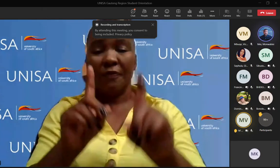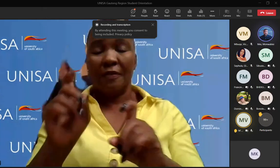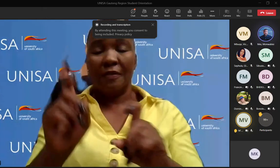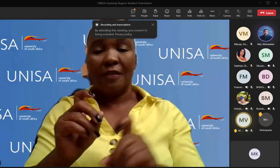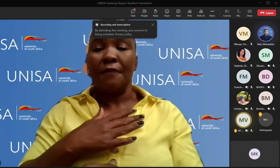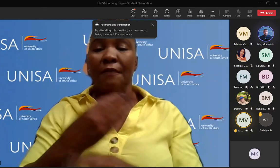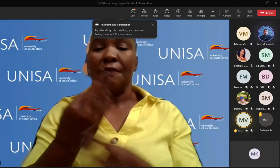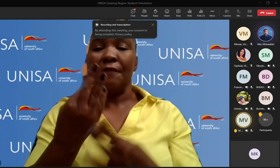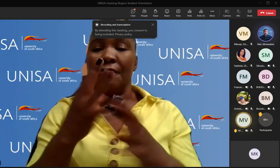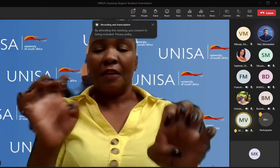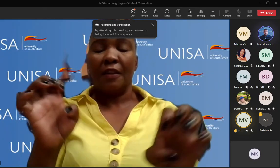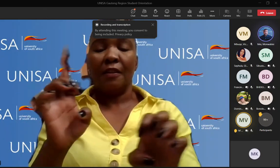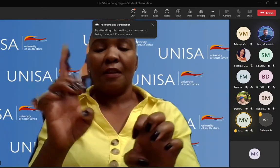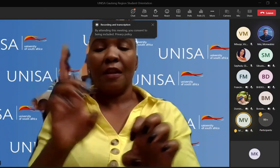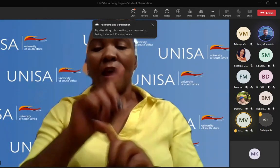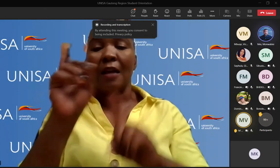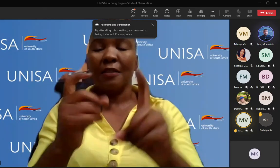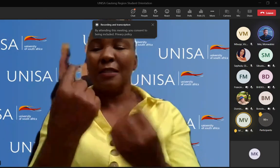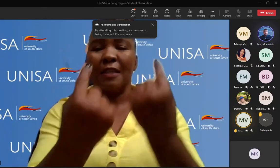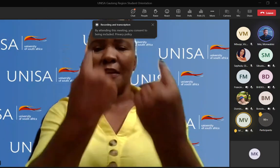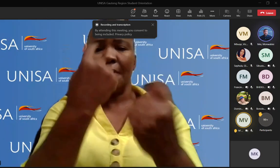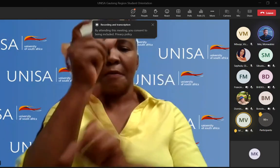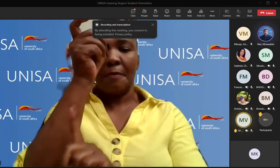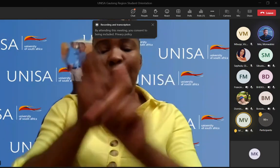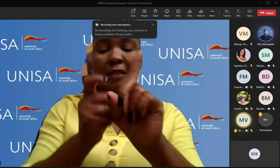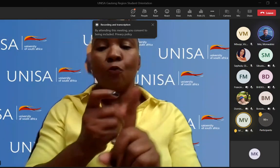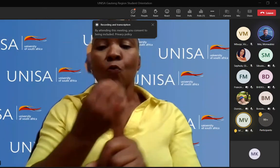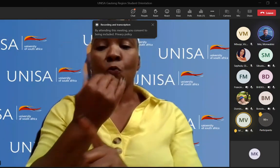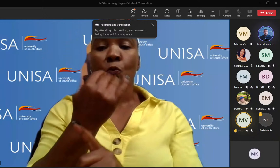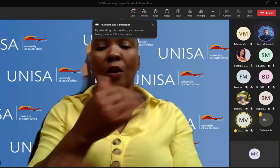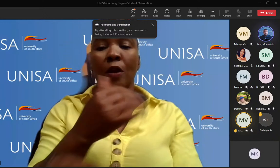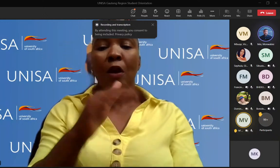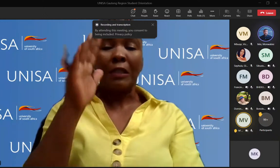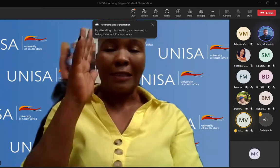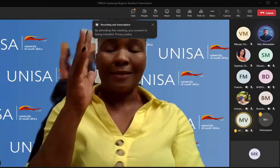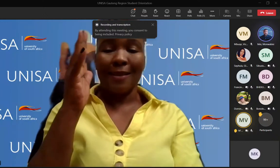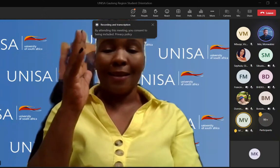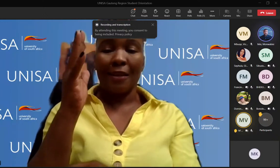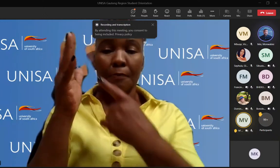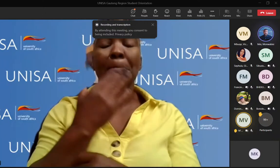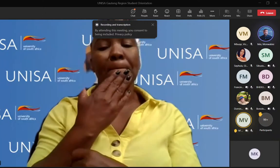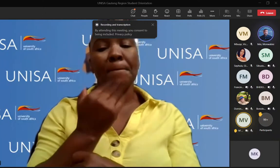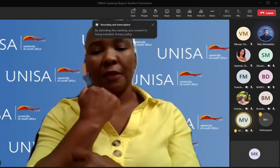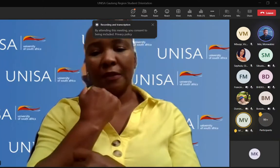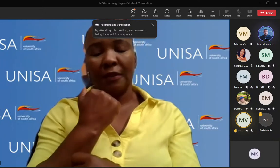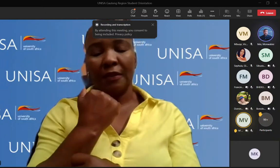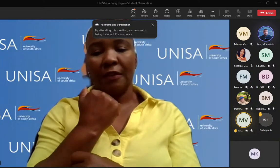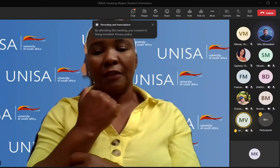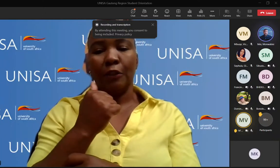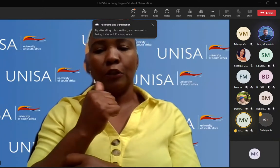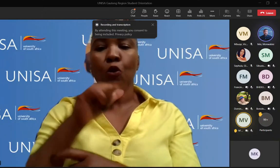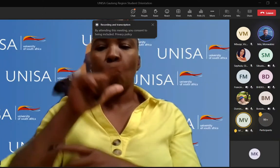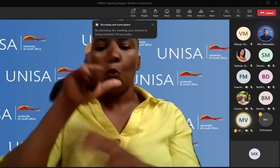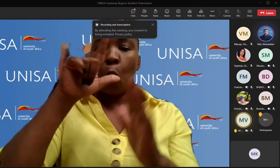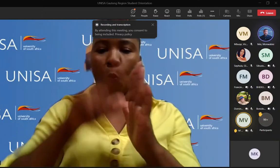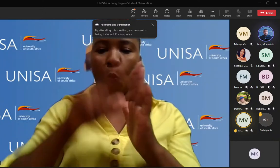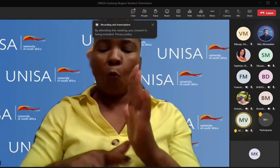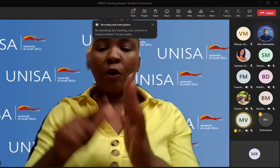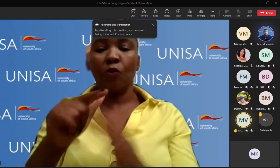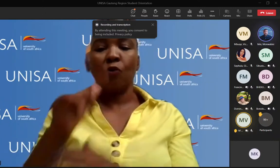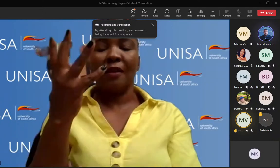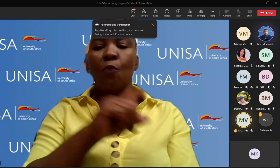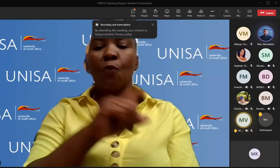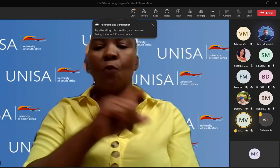ask everyone who has raised their hand to please lower it so that when